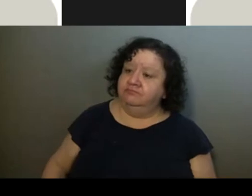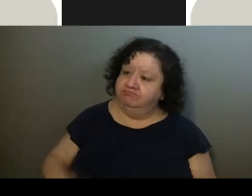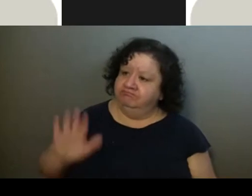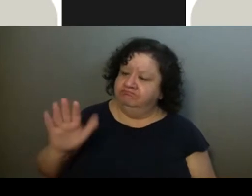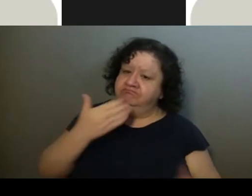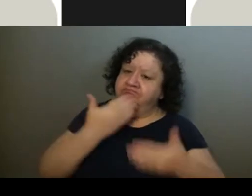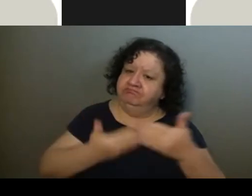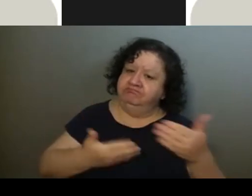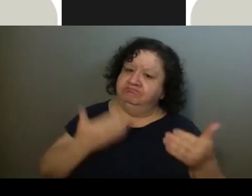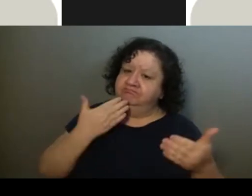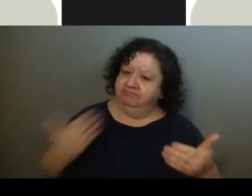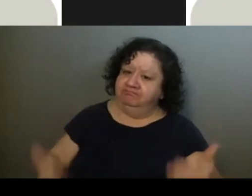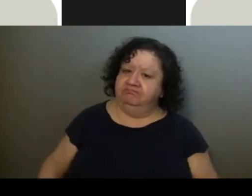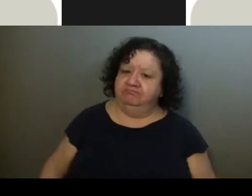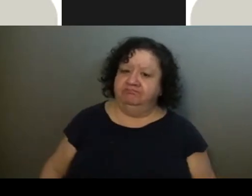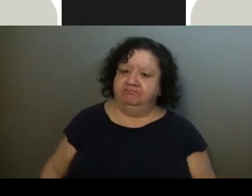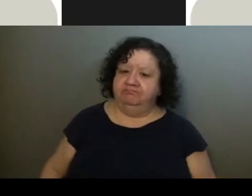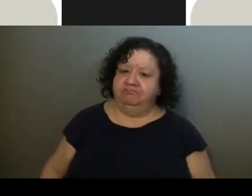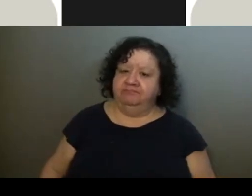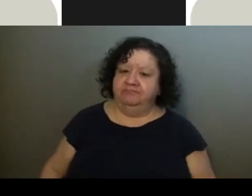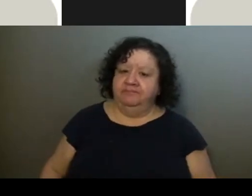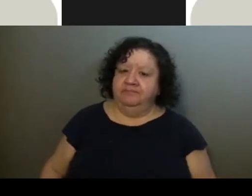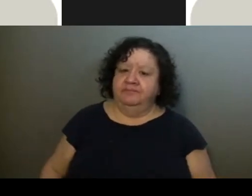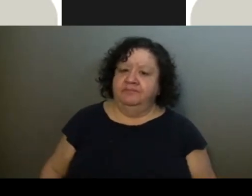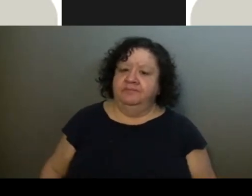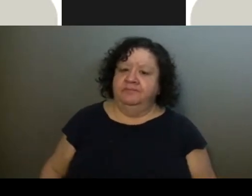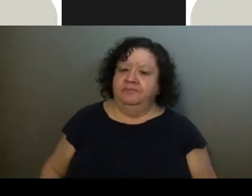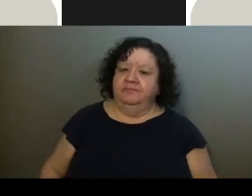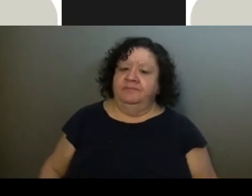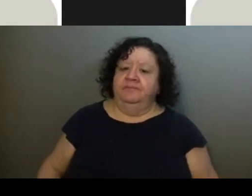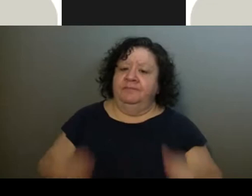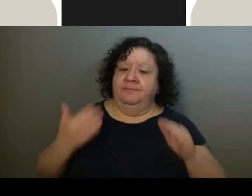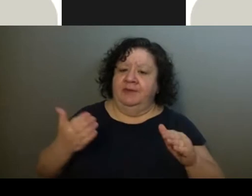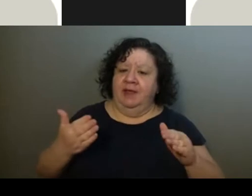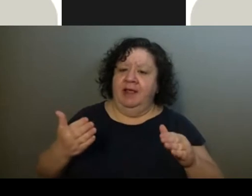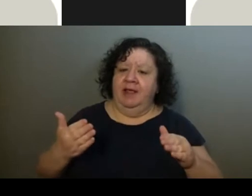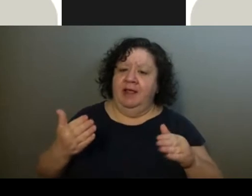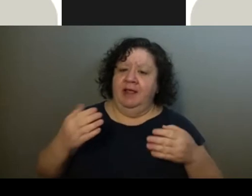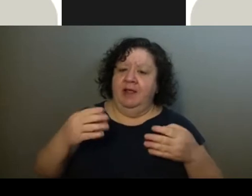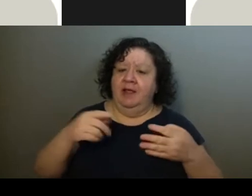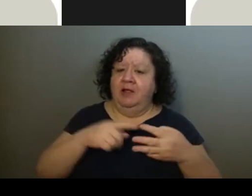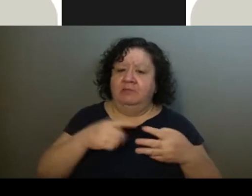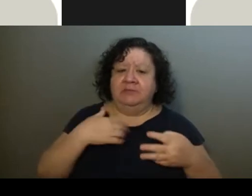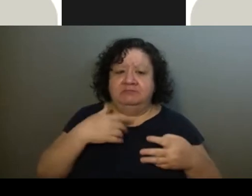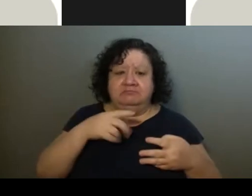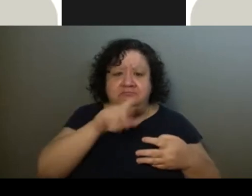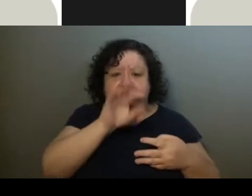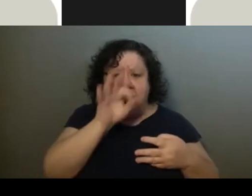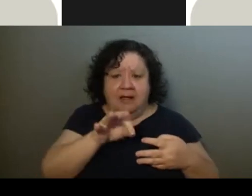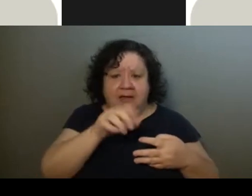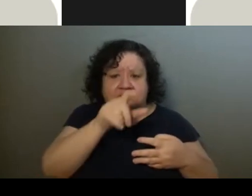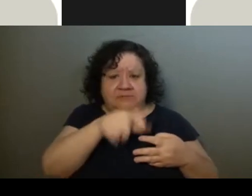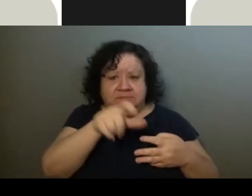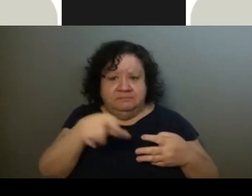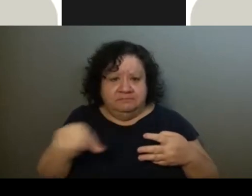will ask our panelists if they can respond to these three questions. A second